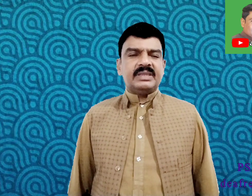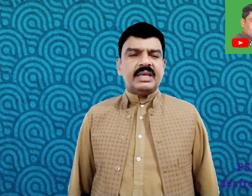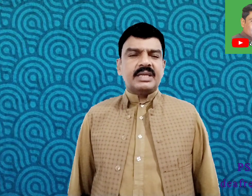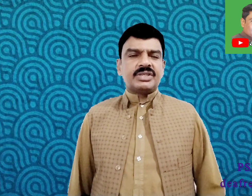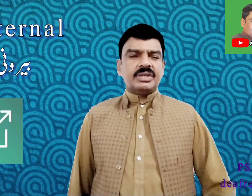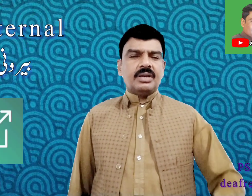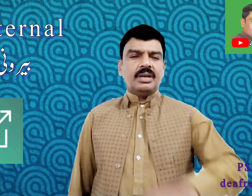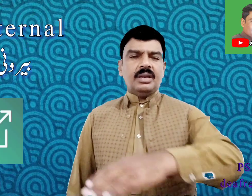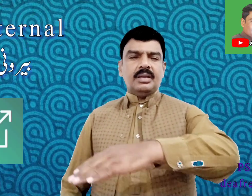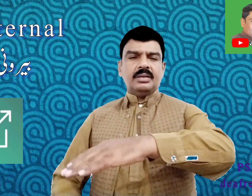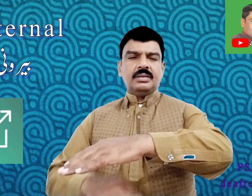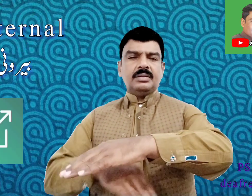external,